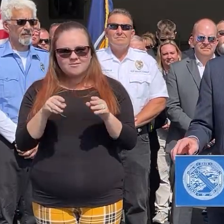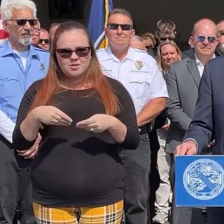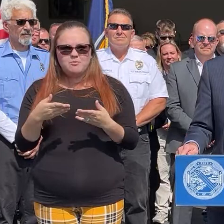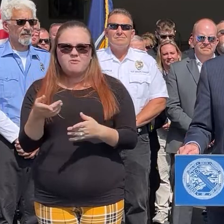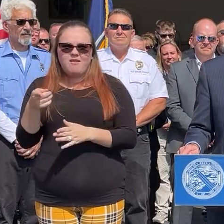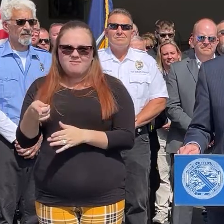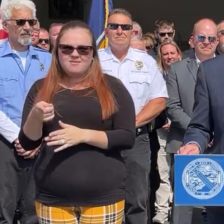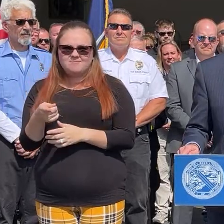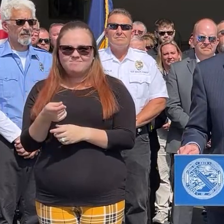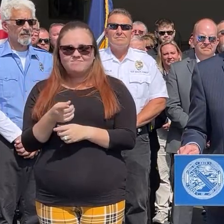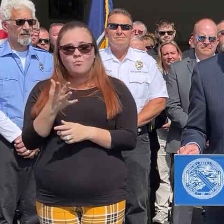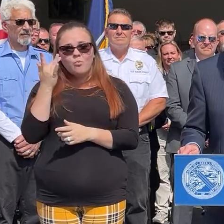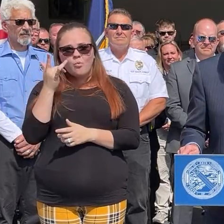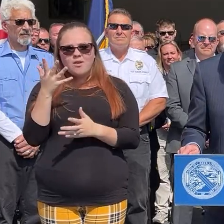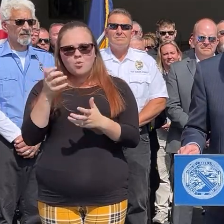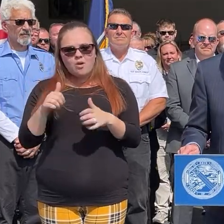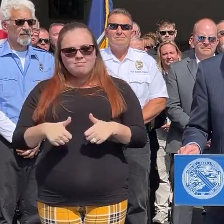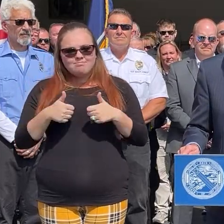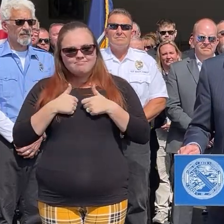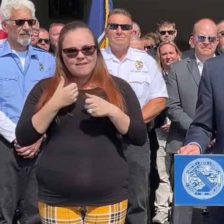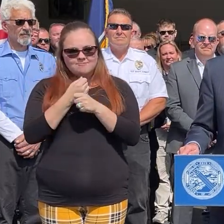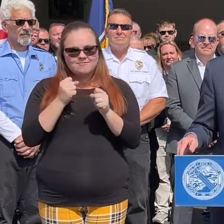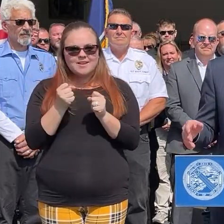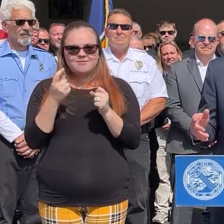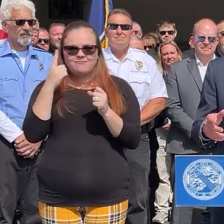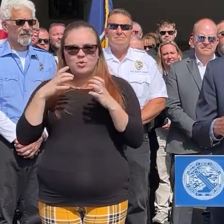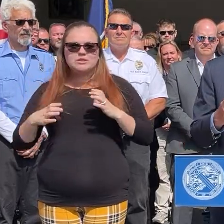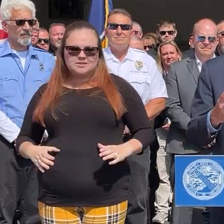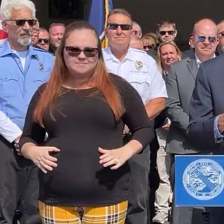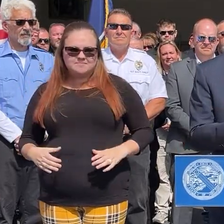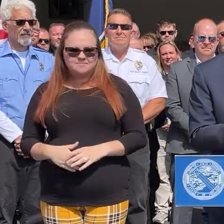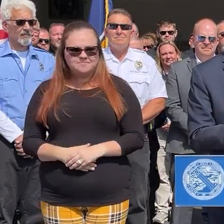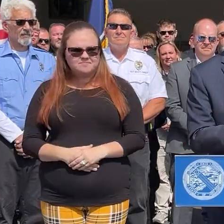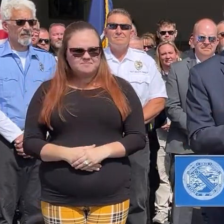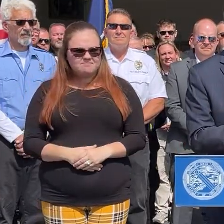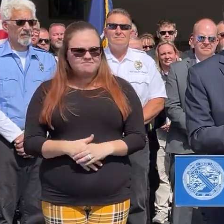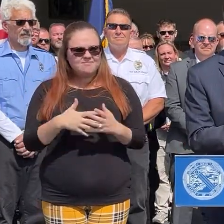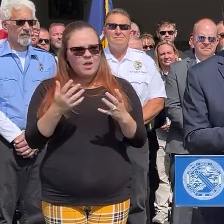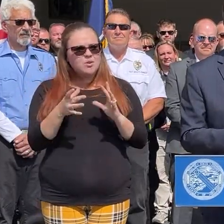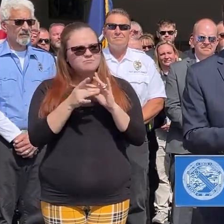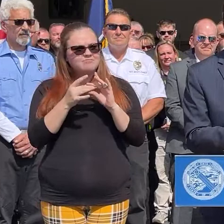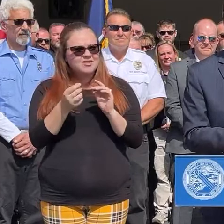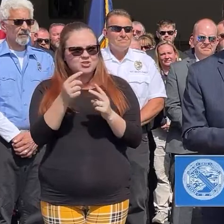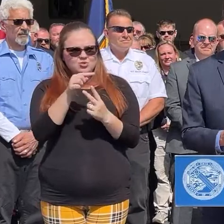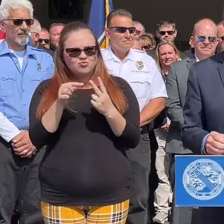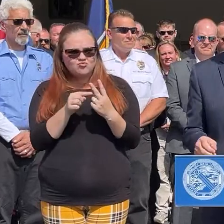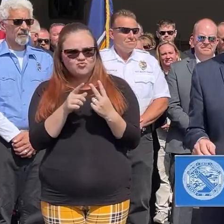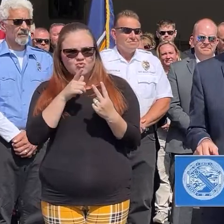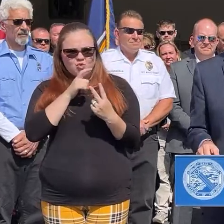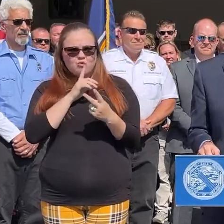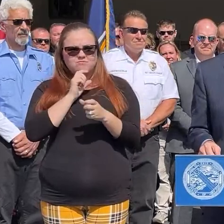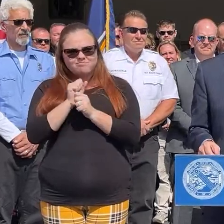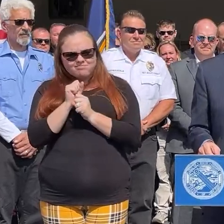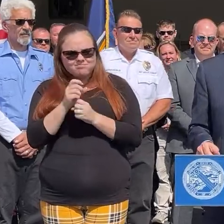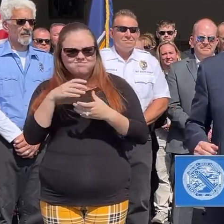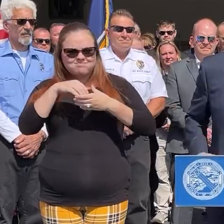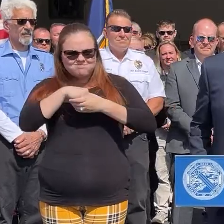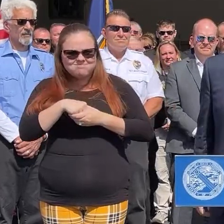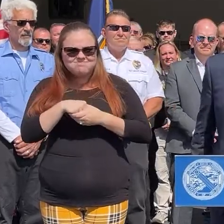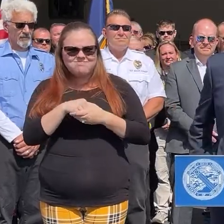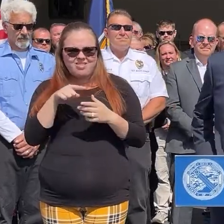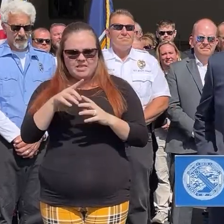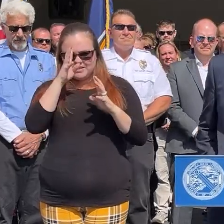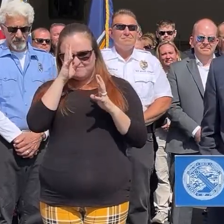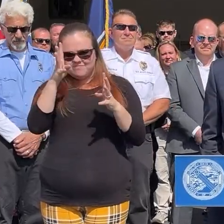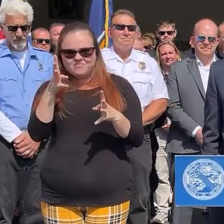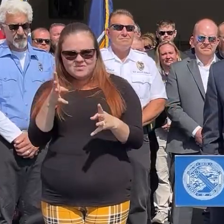this to ensure the life and safety of our citizens. I want to give a shout out to two individuals who've been intimately involved in the